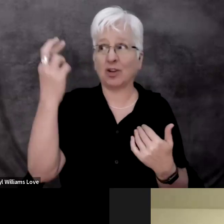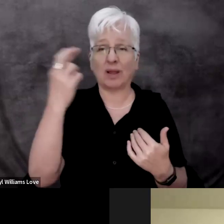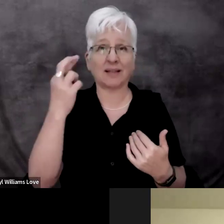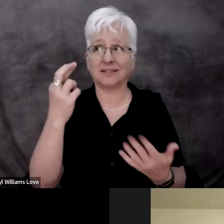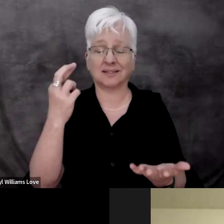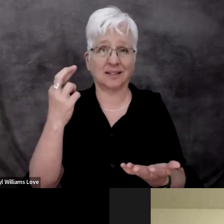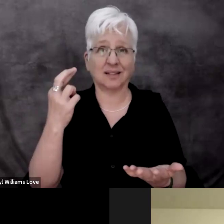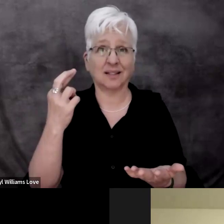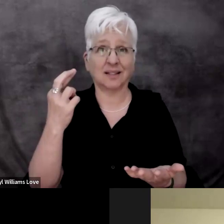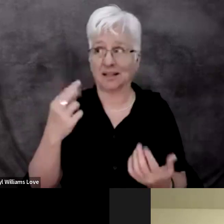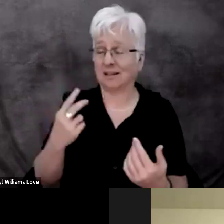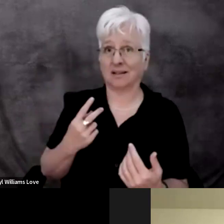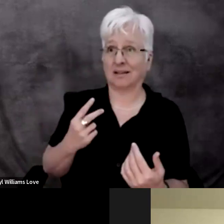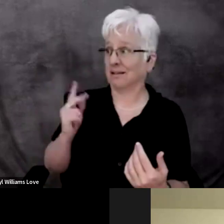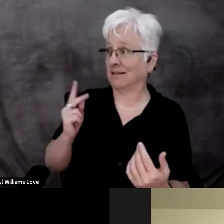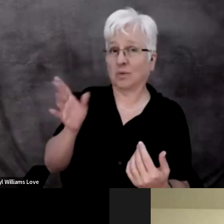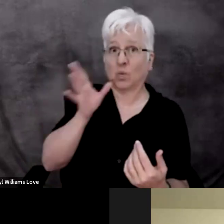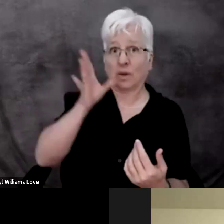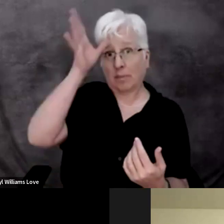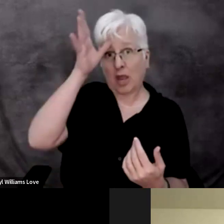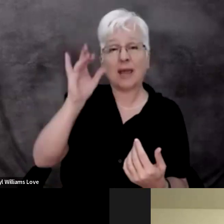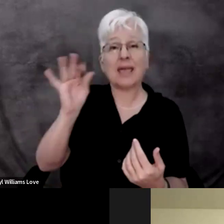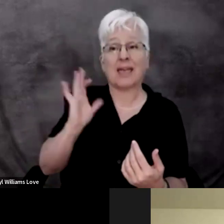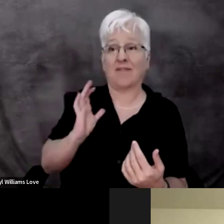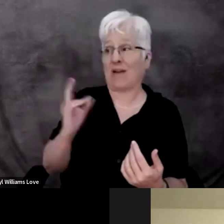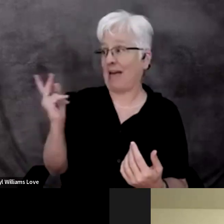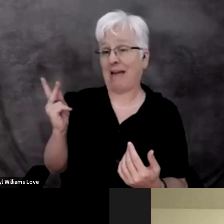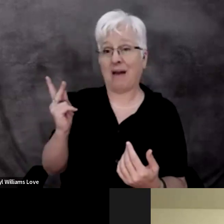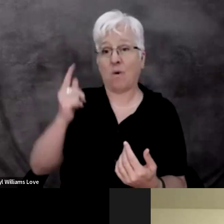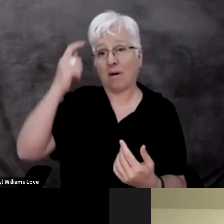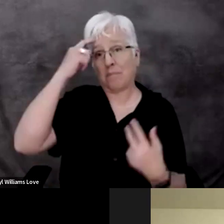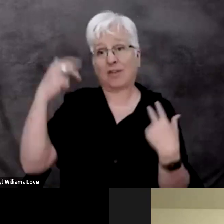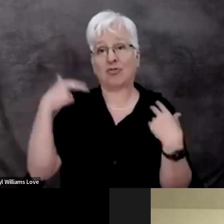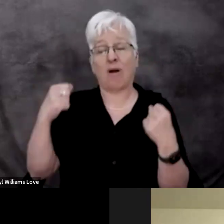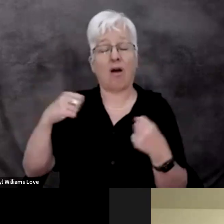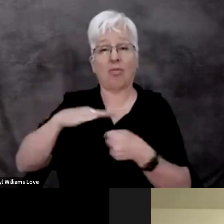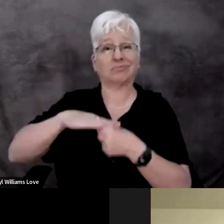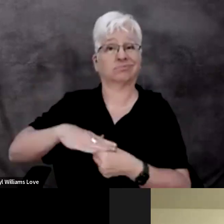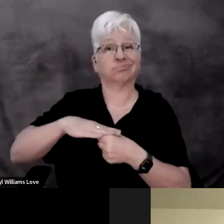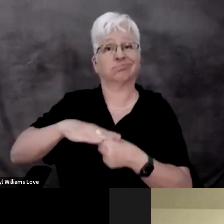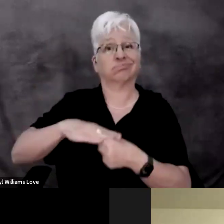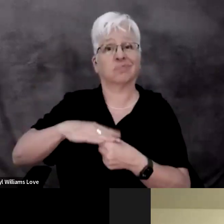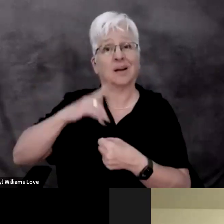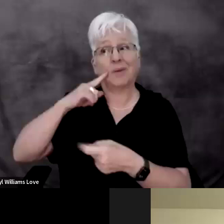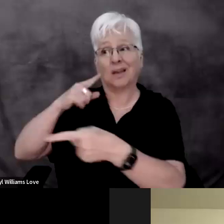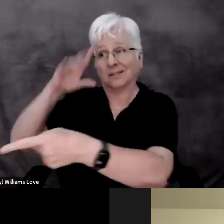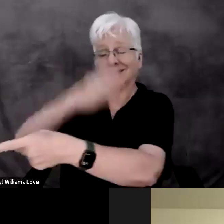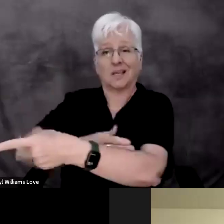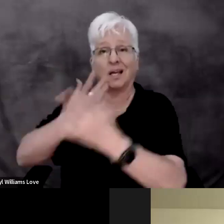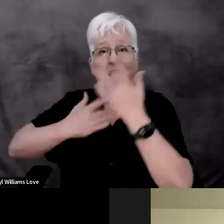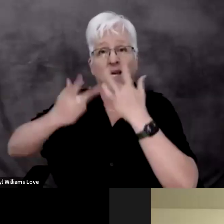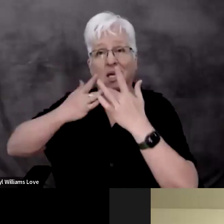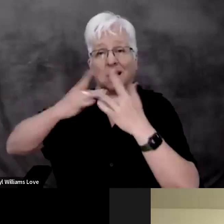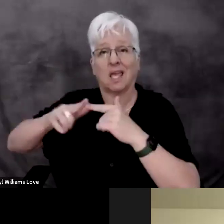being his parents, if our mental health is strained because he can't get what he needs, then how